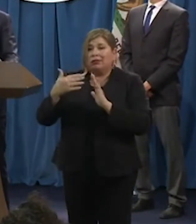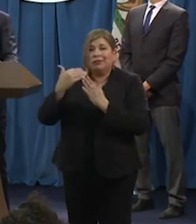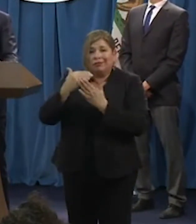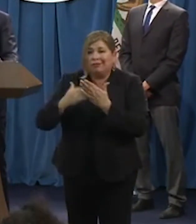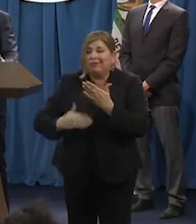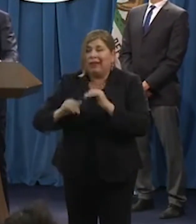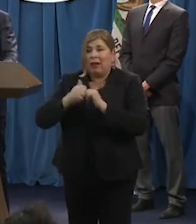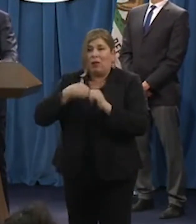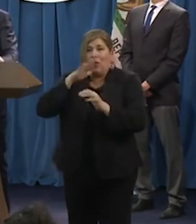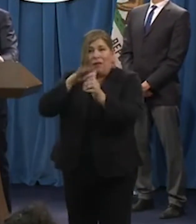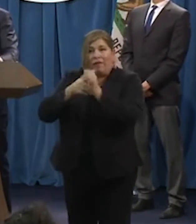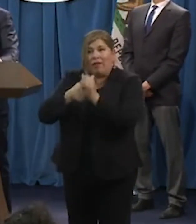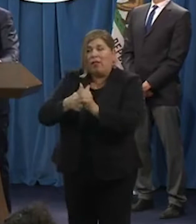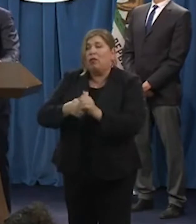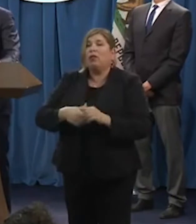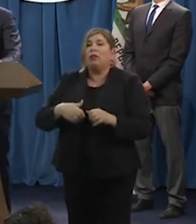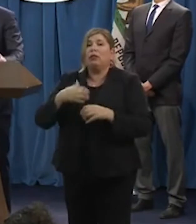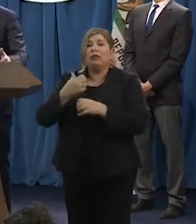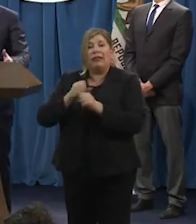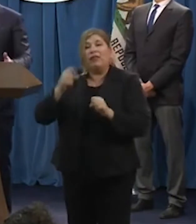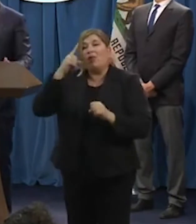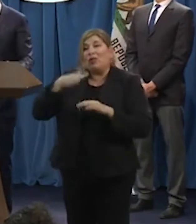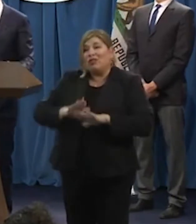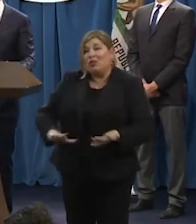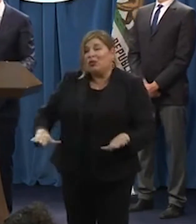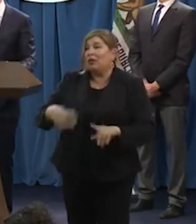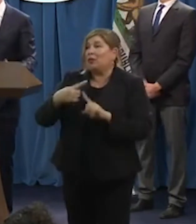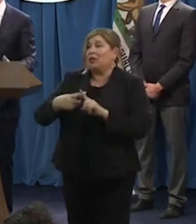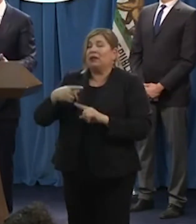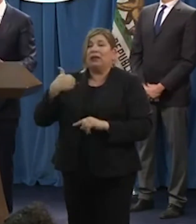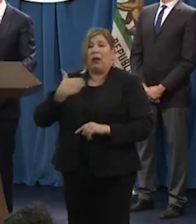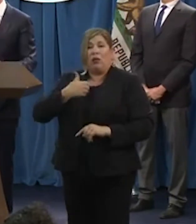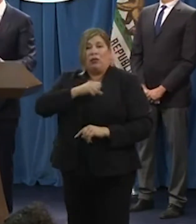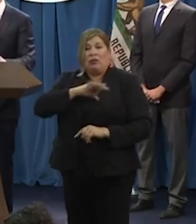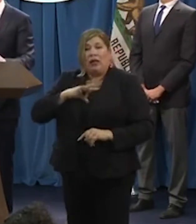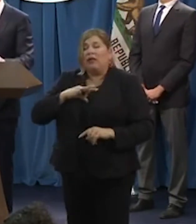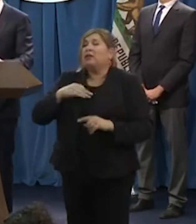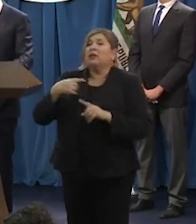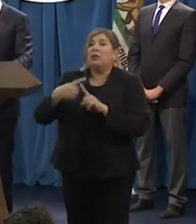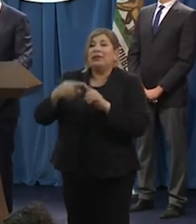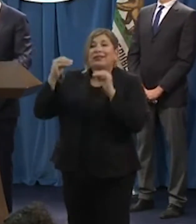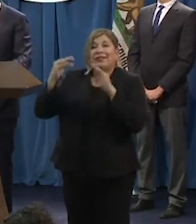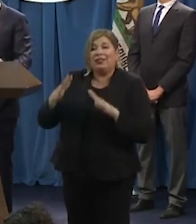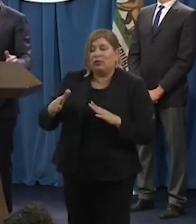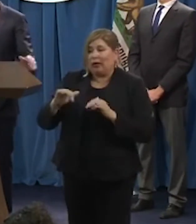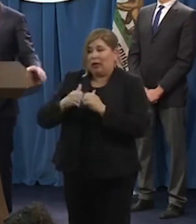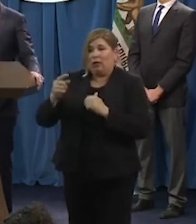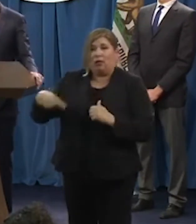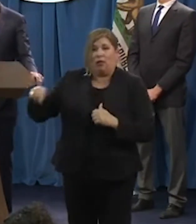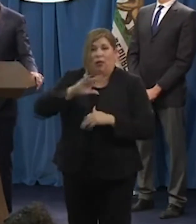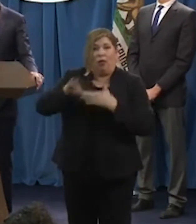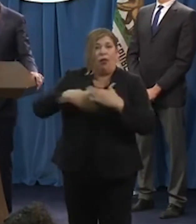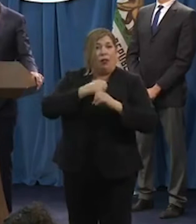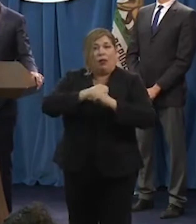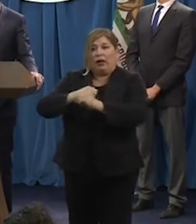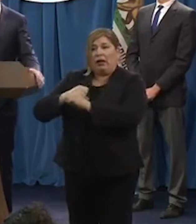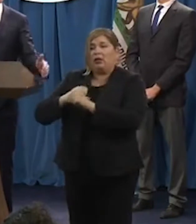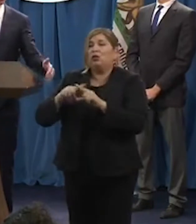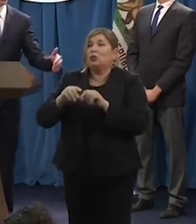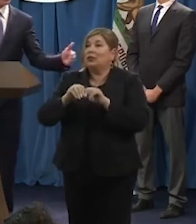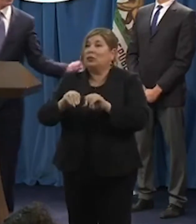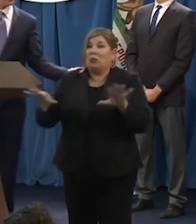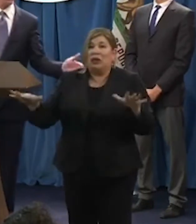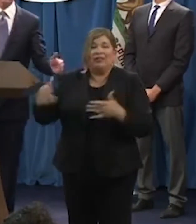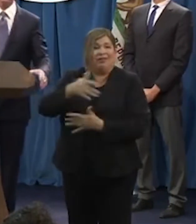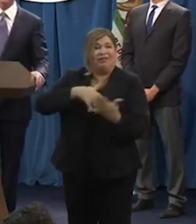also assisting our faculty and staff, not just our teachers, in protecting themselves from spread. And as you